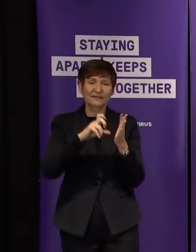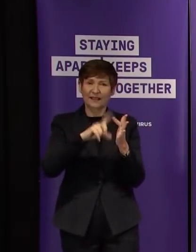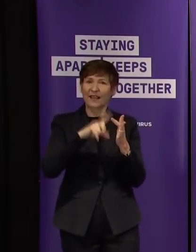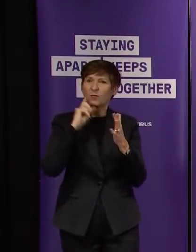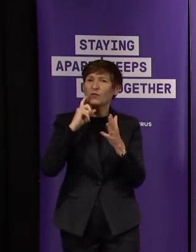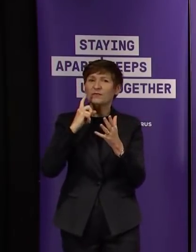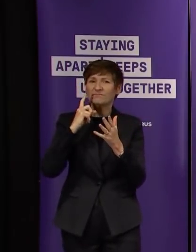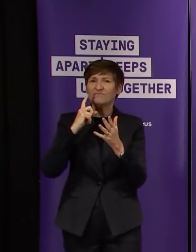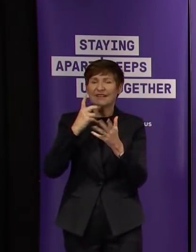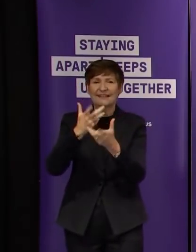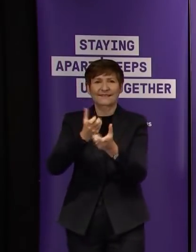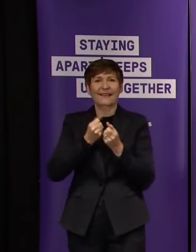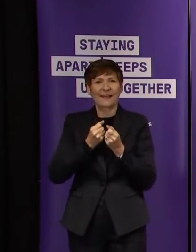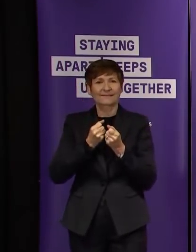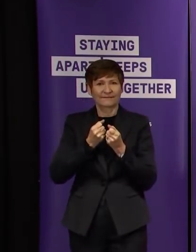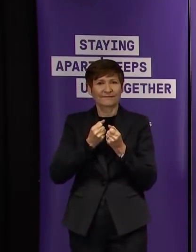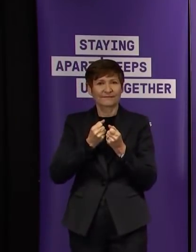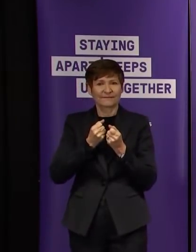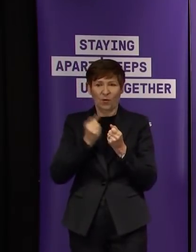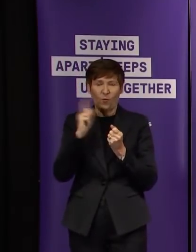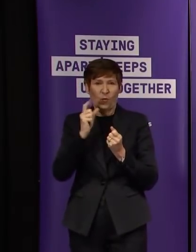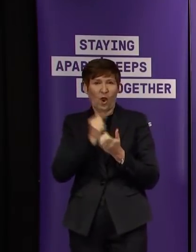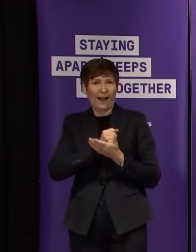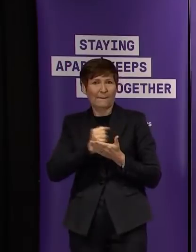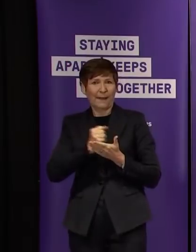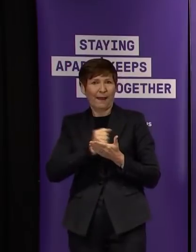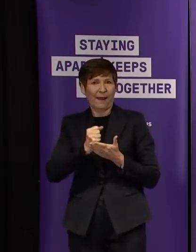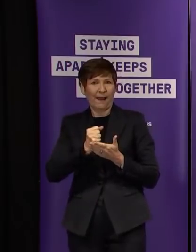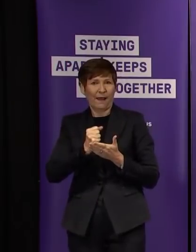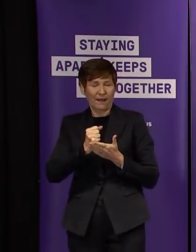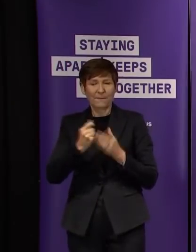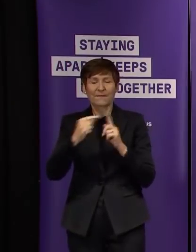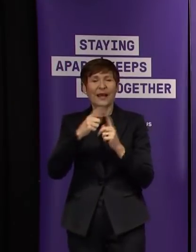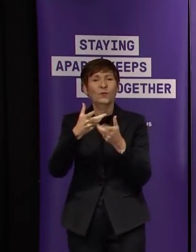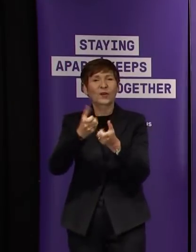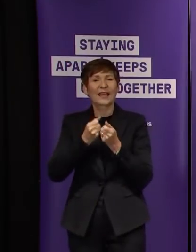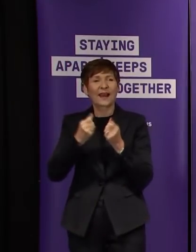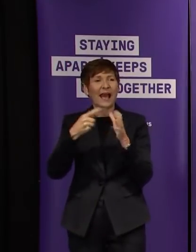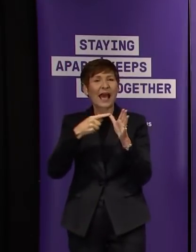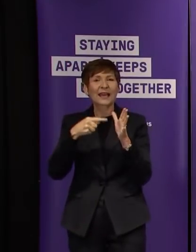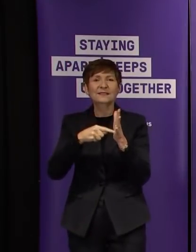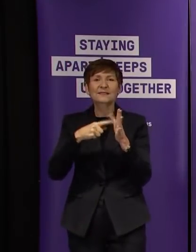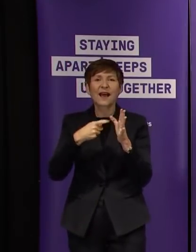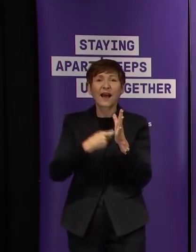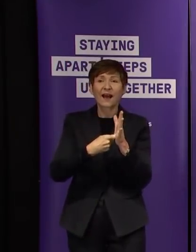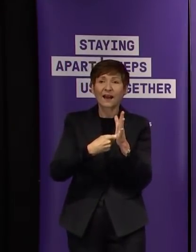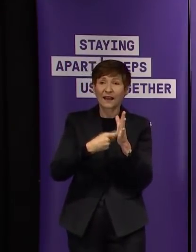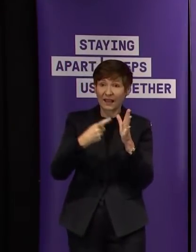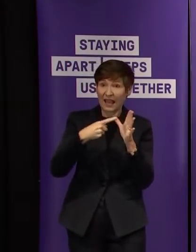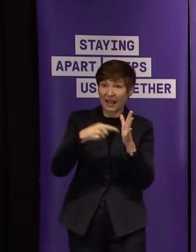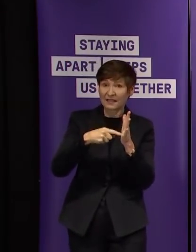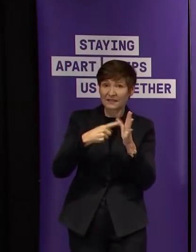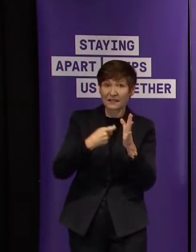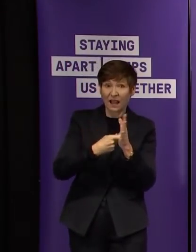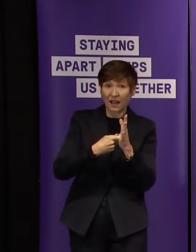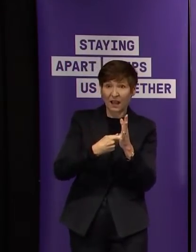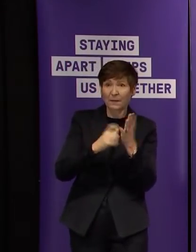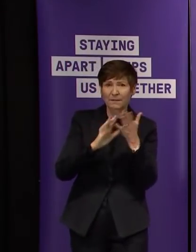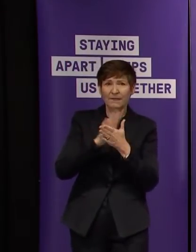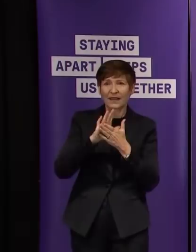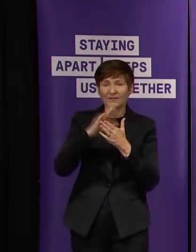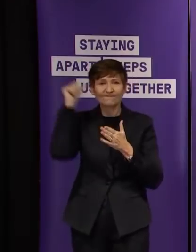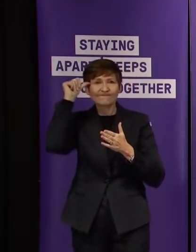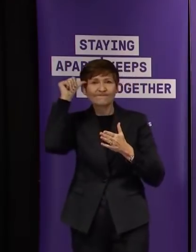scores and their ATAR ranking before the end of the year, which means for our year 12 students, both VCE and